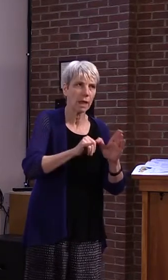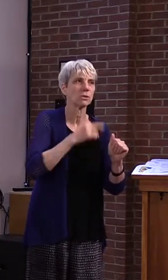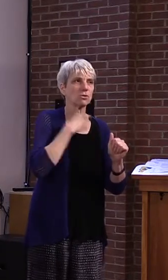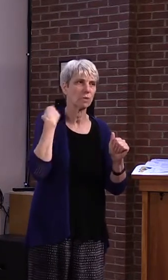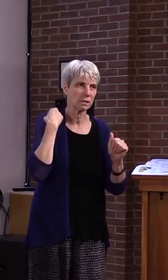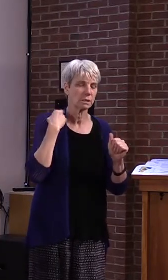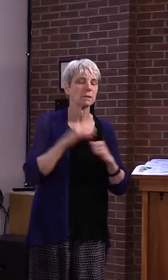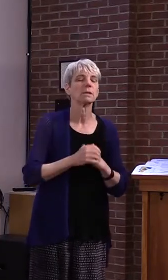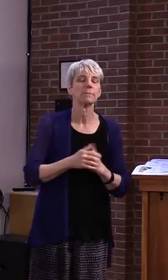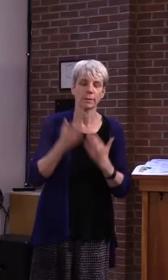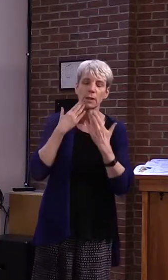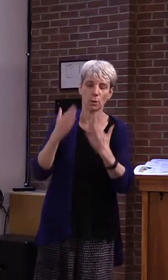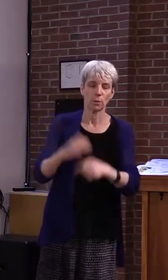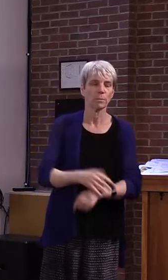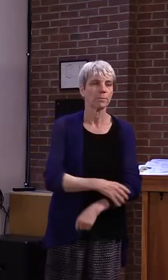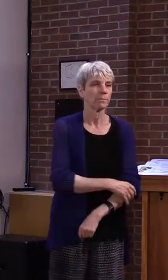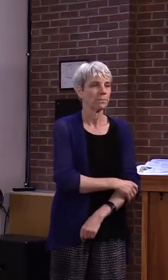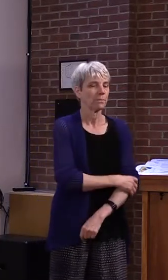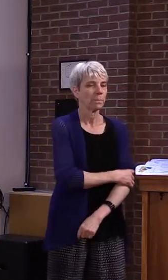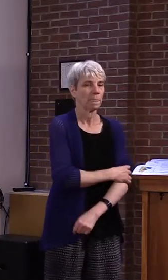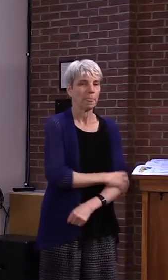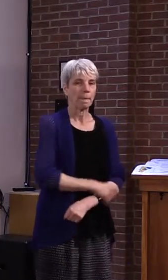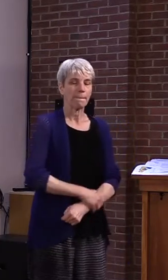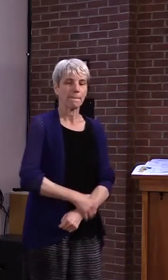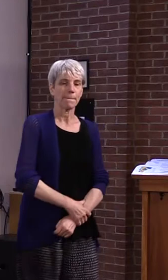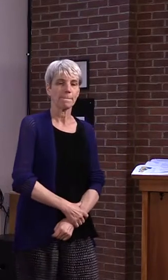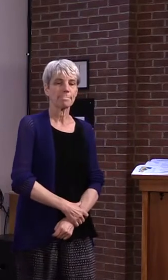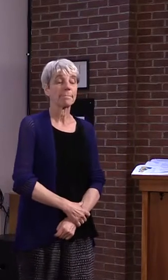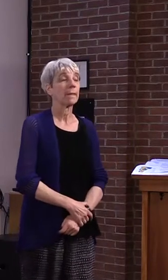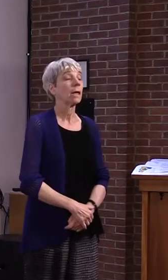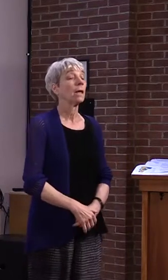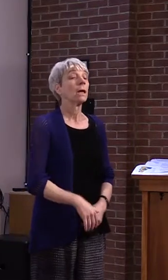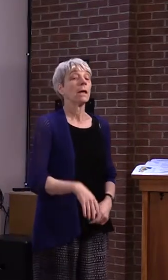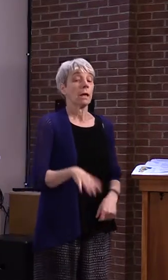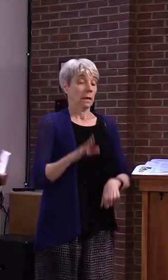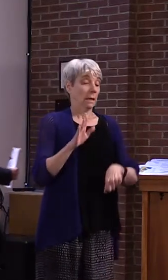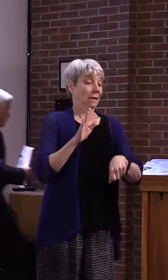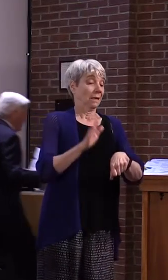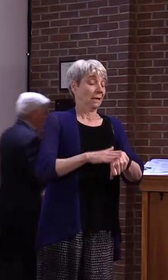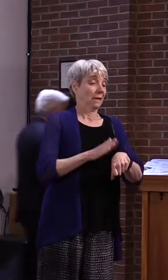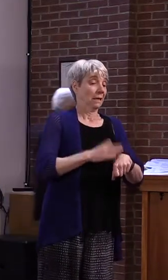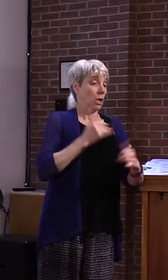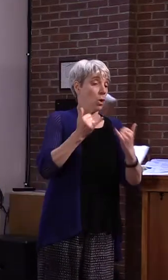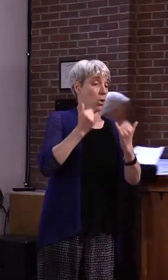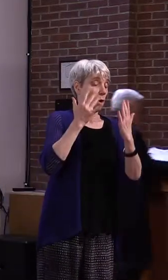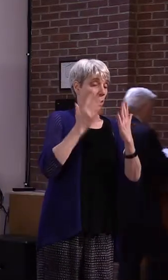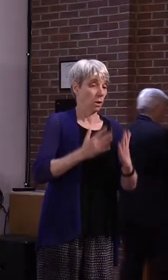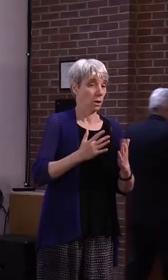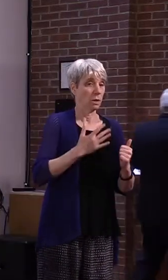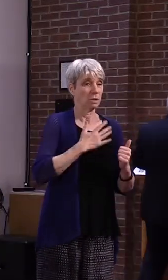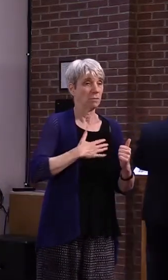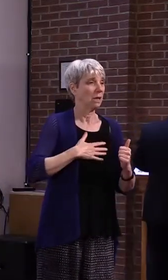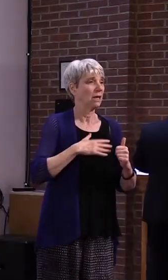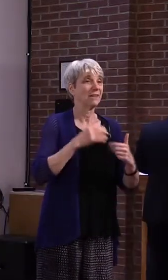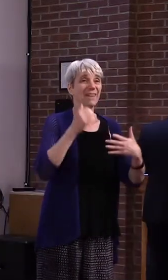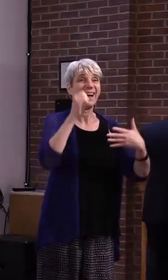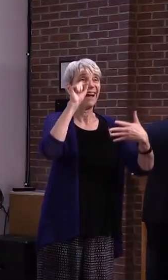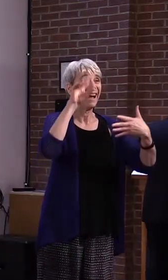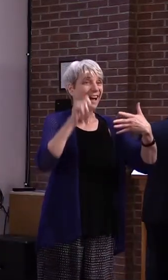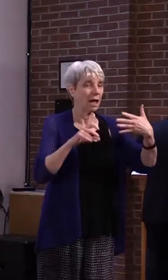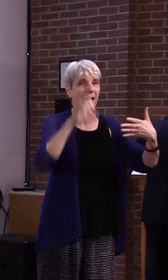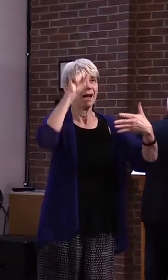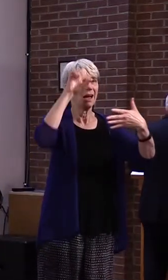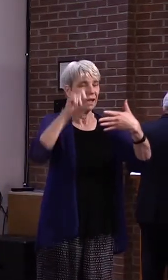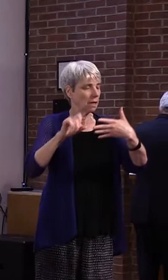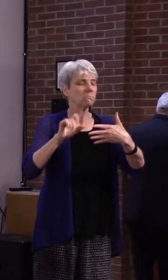Thank you. All right, folks, I just have to ask you to not go through, maybe if you have several questions,